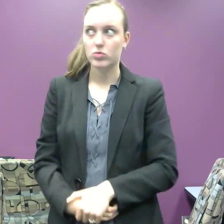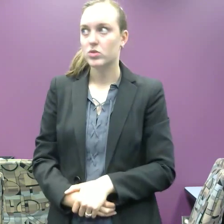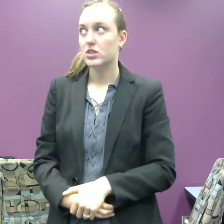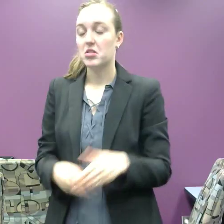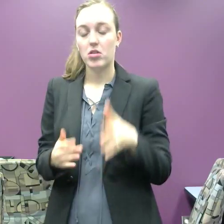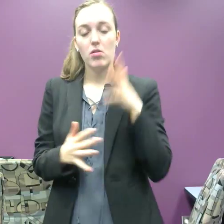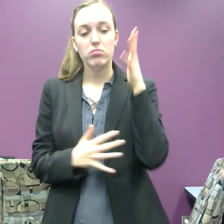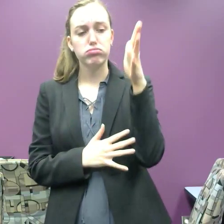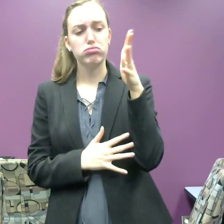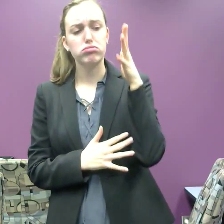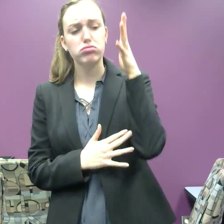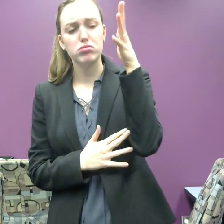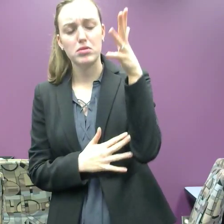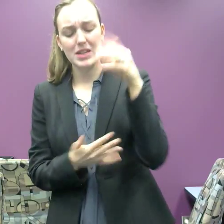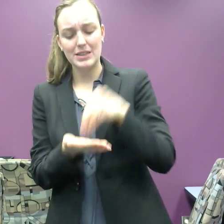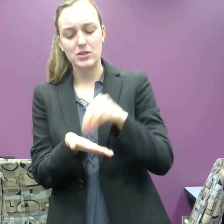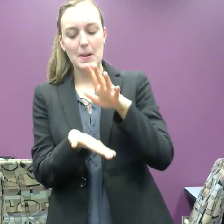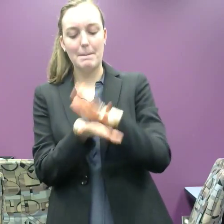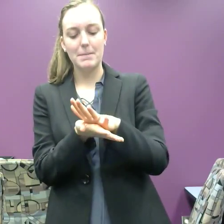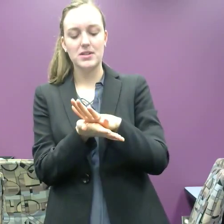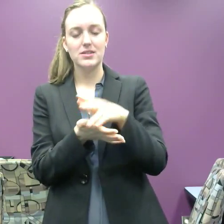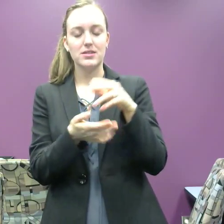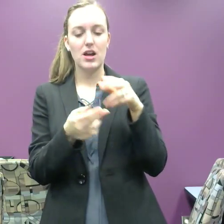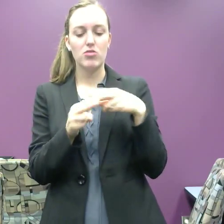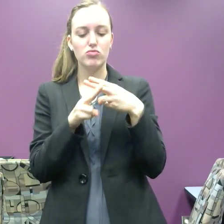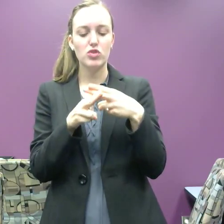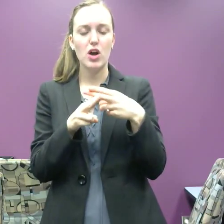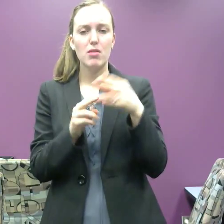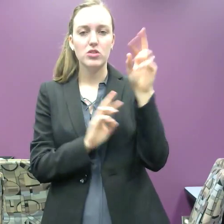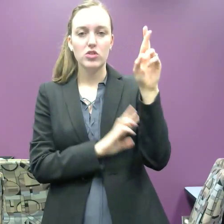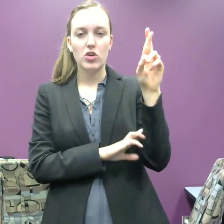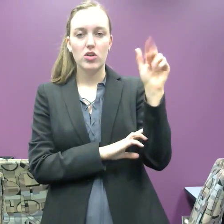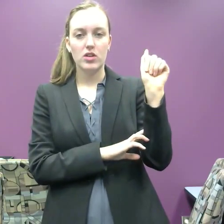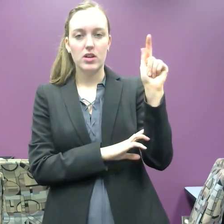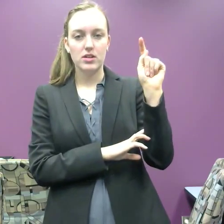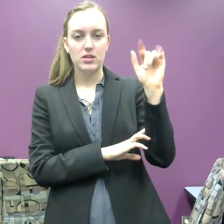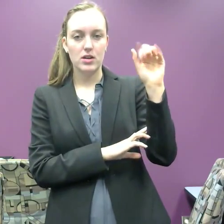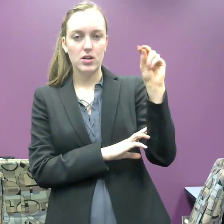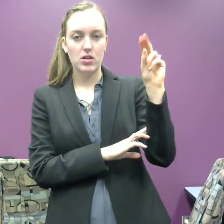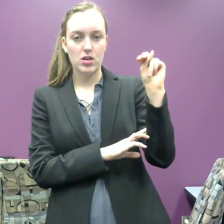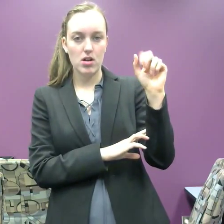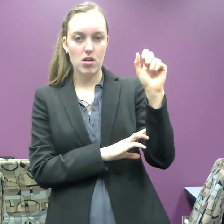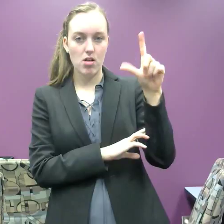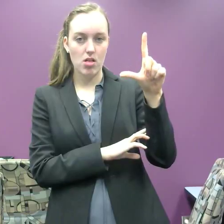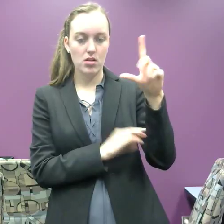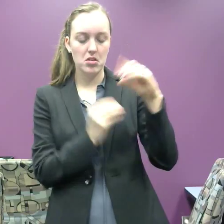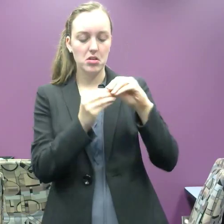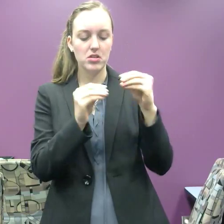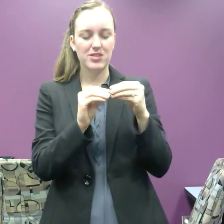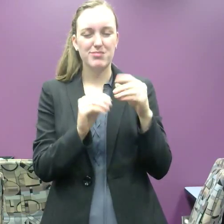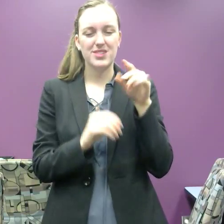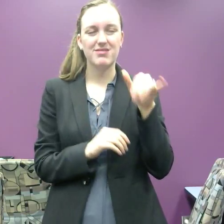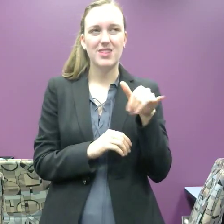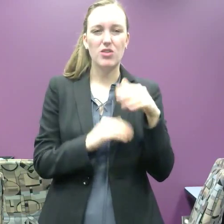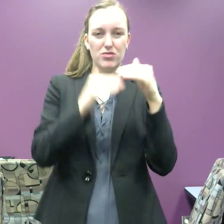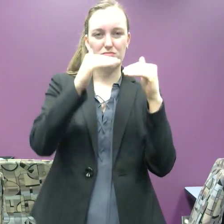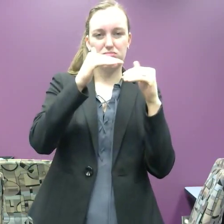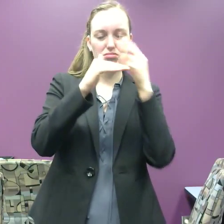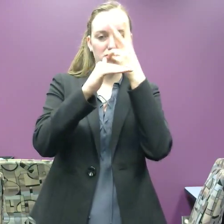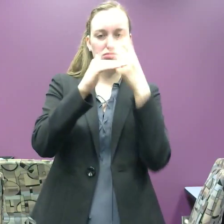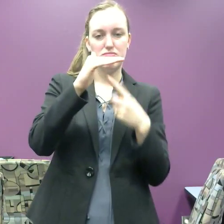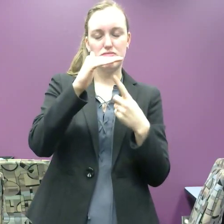are eventually going to put rational numbers on here, which means fractions and so on. And you need to know a little more geometry than